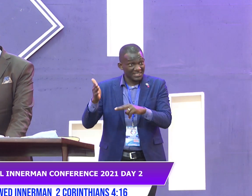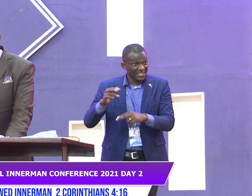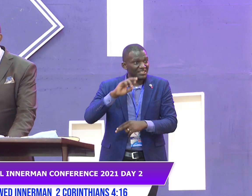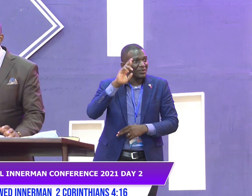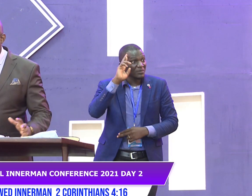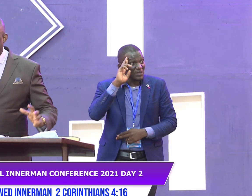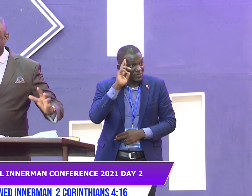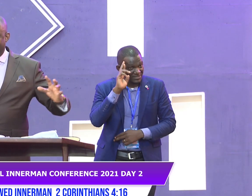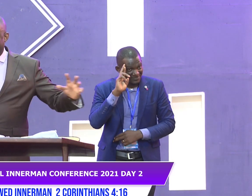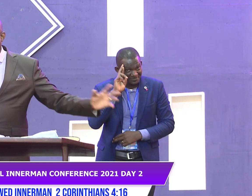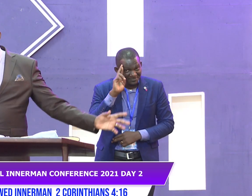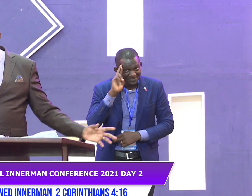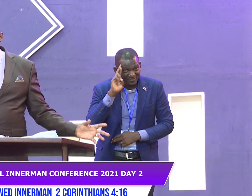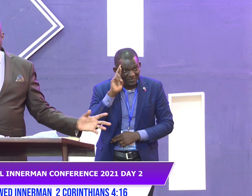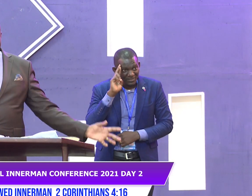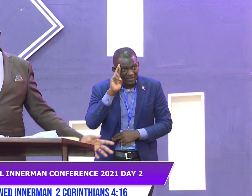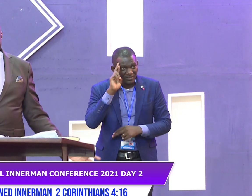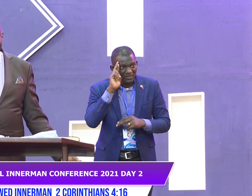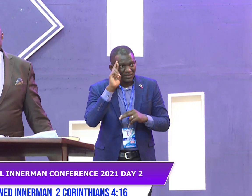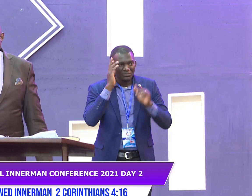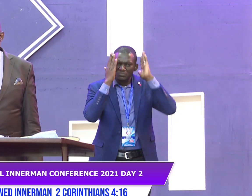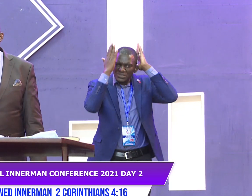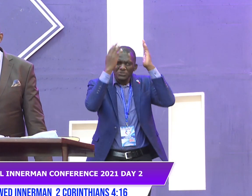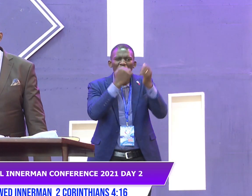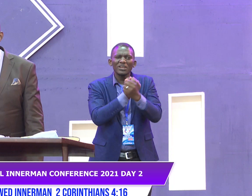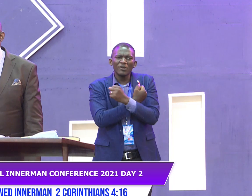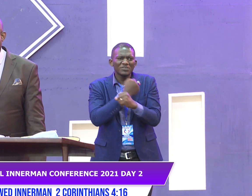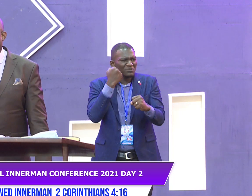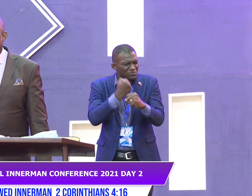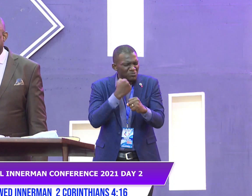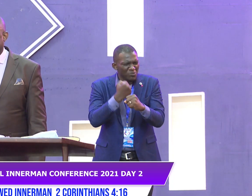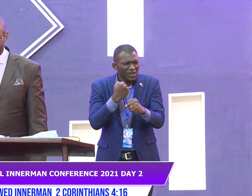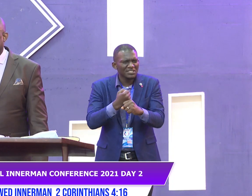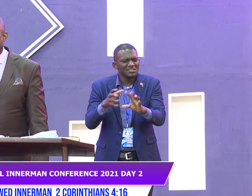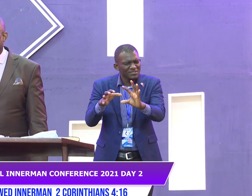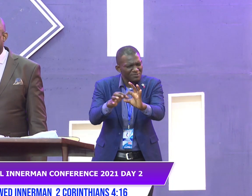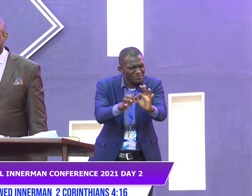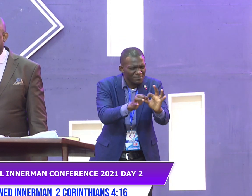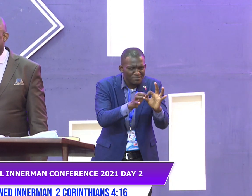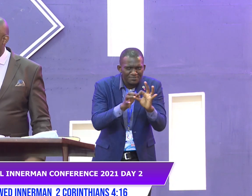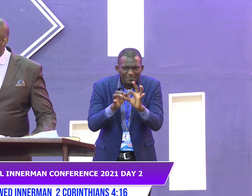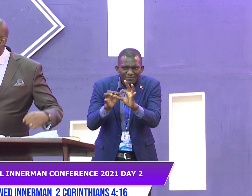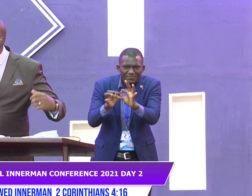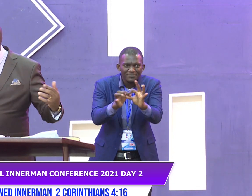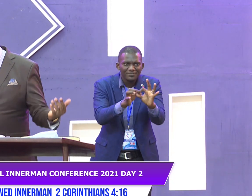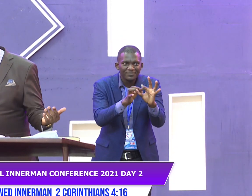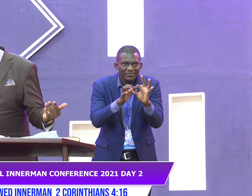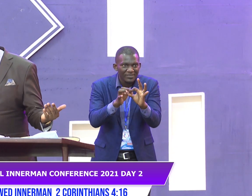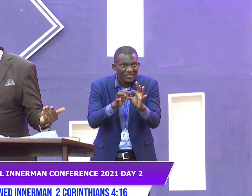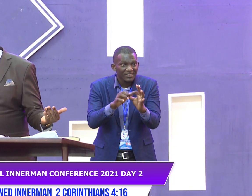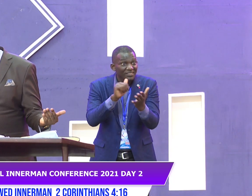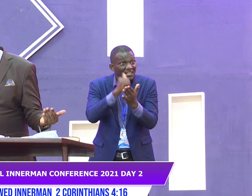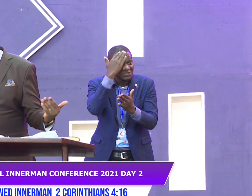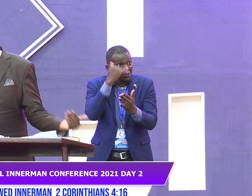and I recalled. Yayagalanga nnyo kolera mu teams. He so much loved to work through teams. Era yensonga lwaki